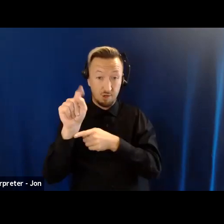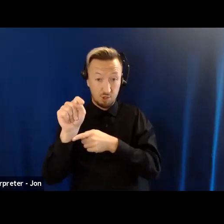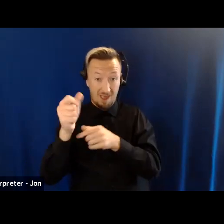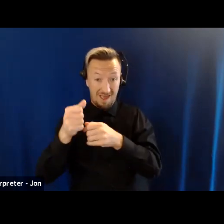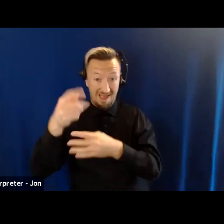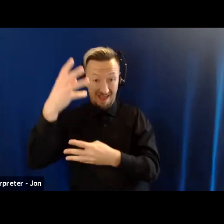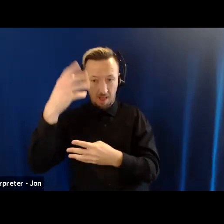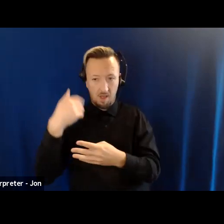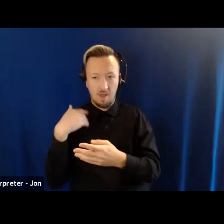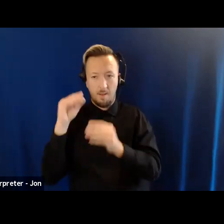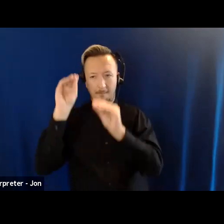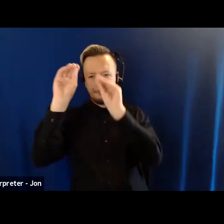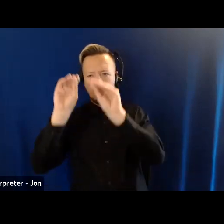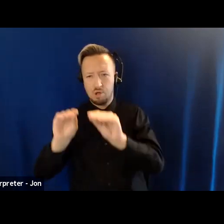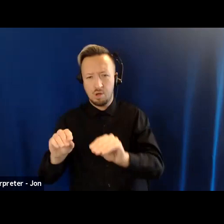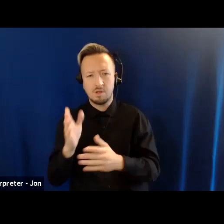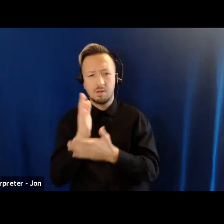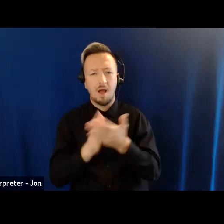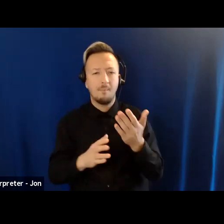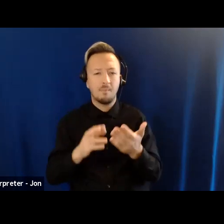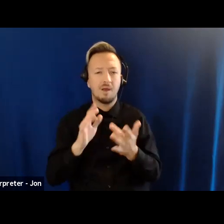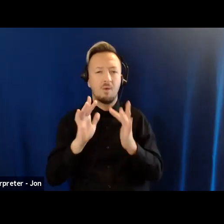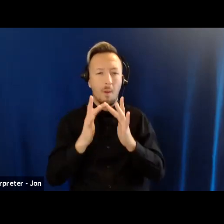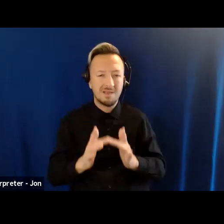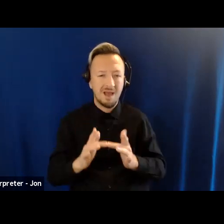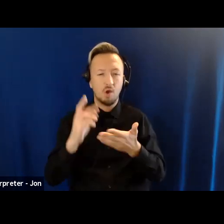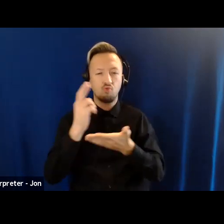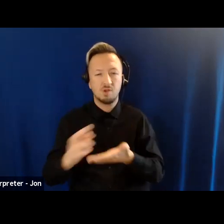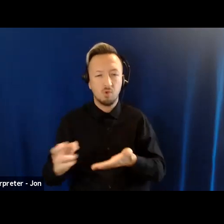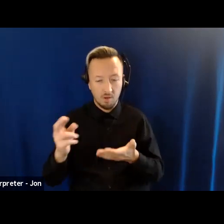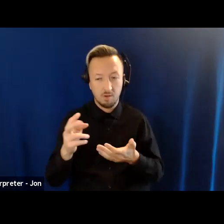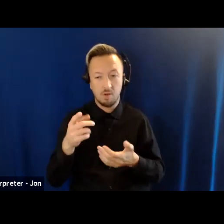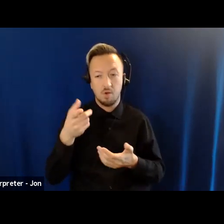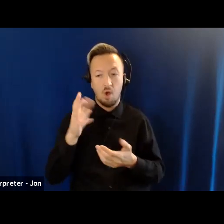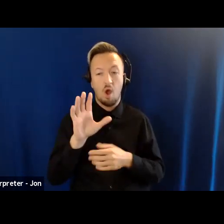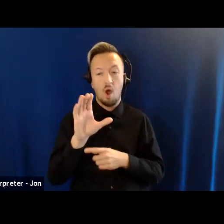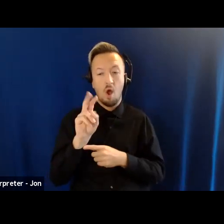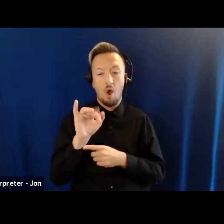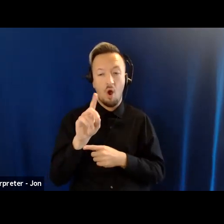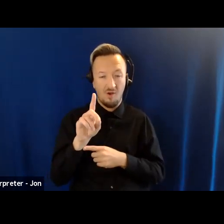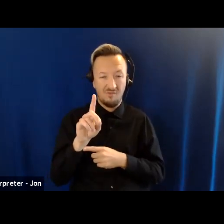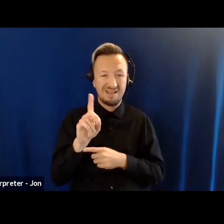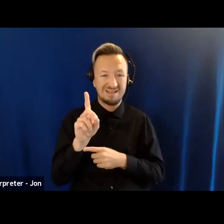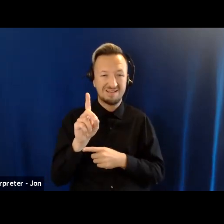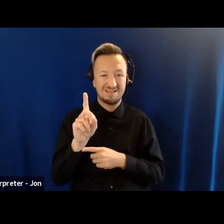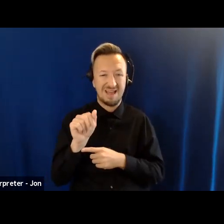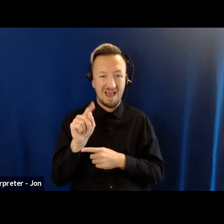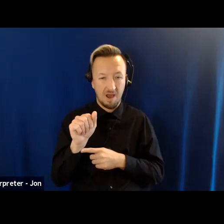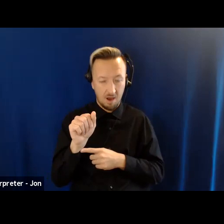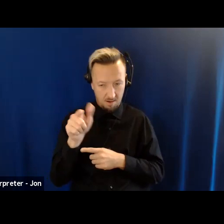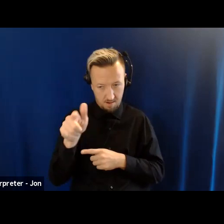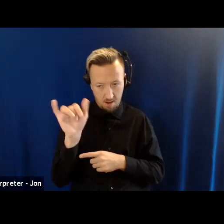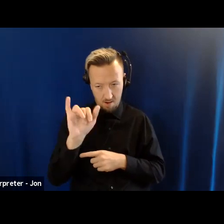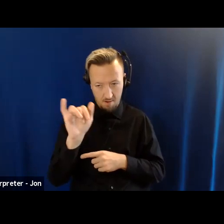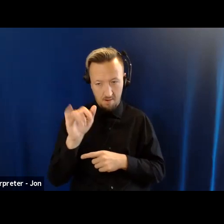know there was questions around finding your COVID nursing facility data. We put a link in the chat for that. Also put a link on